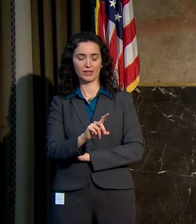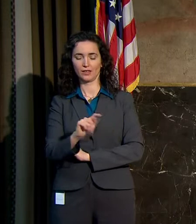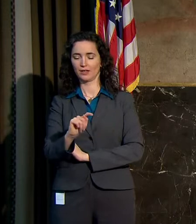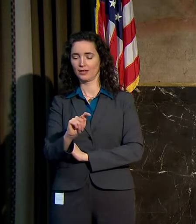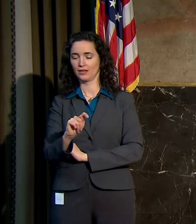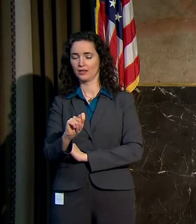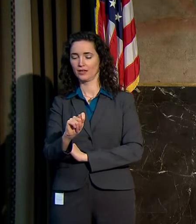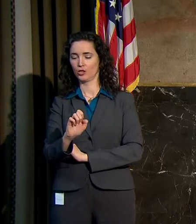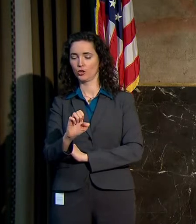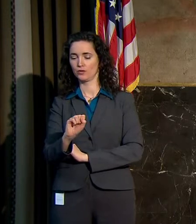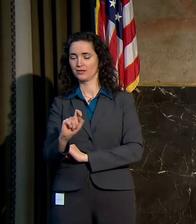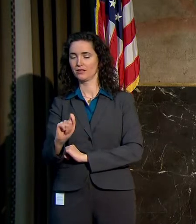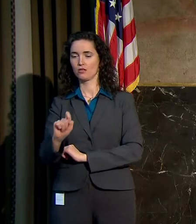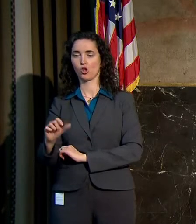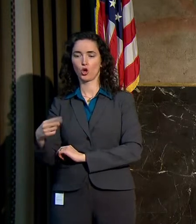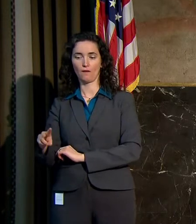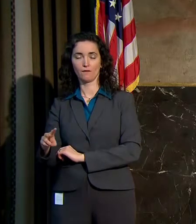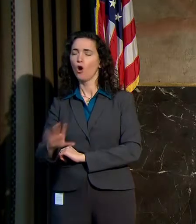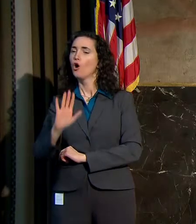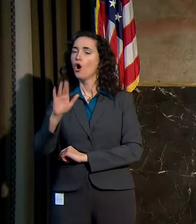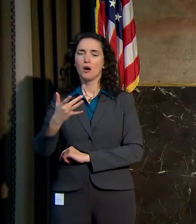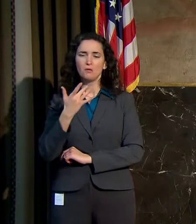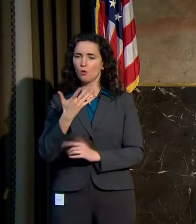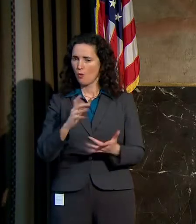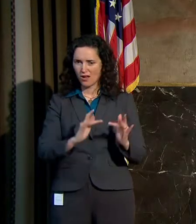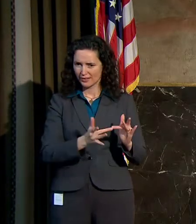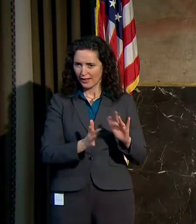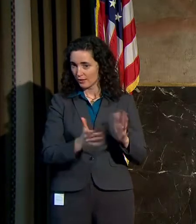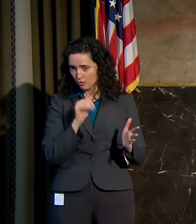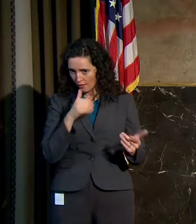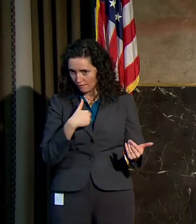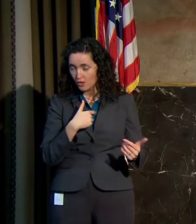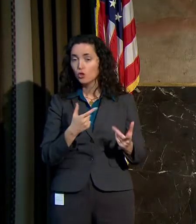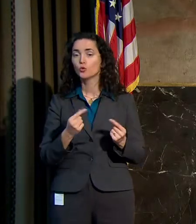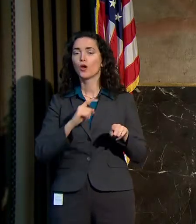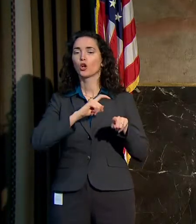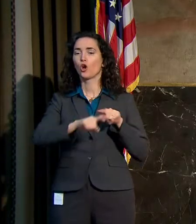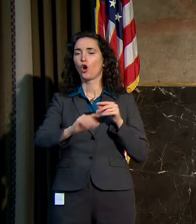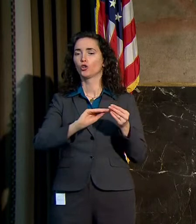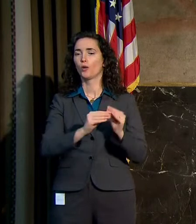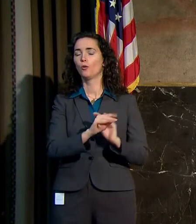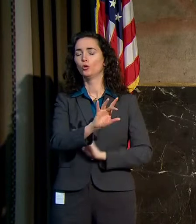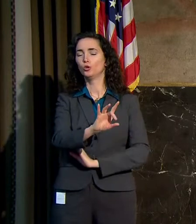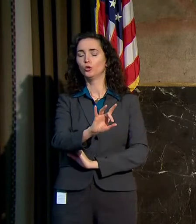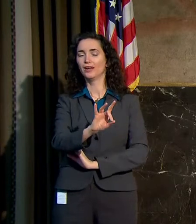without internet or you just prefer to make a phone call, you can call